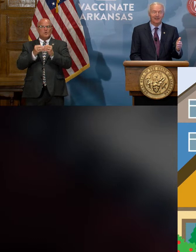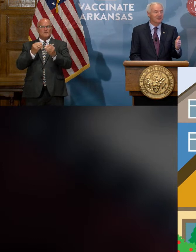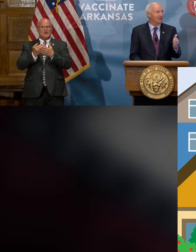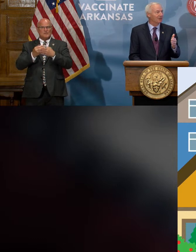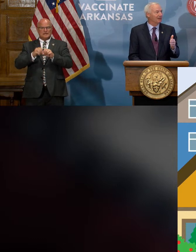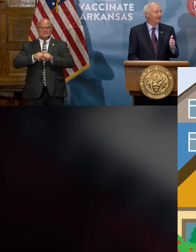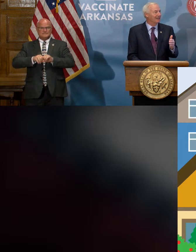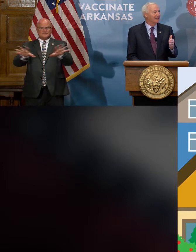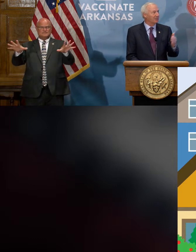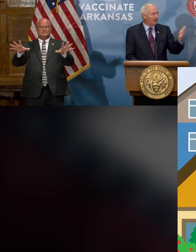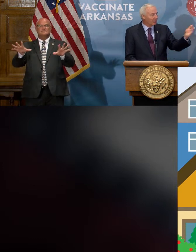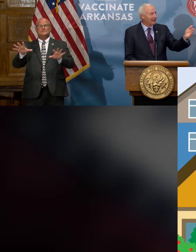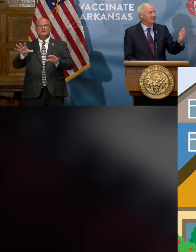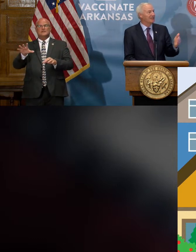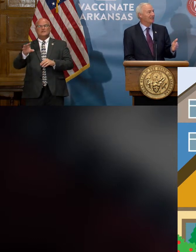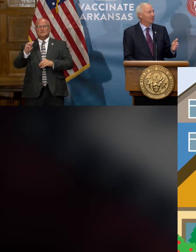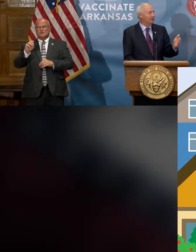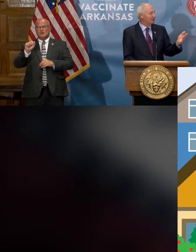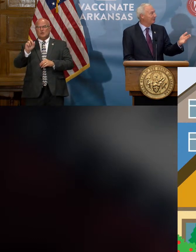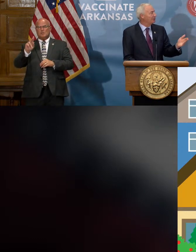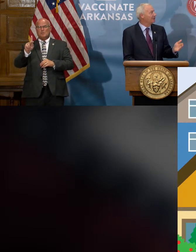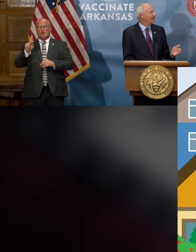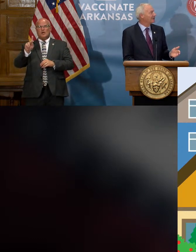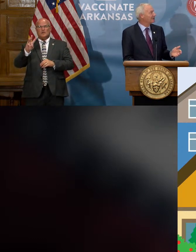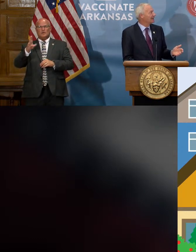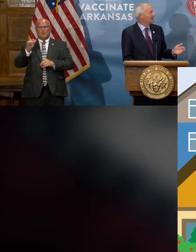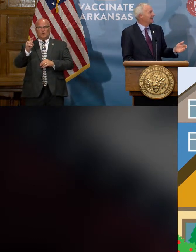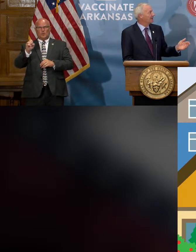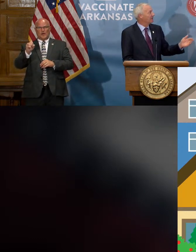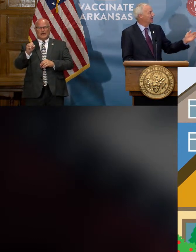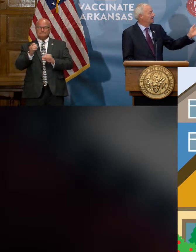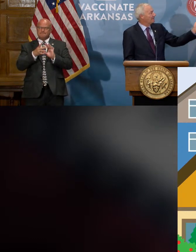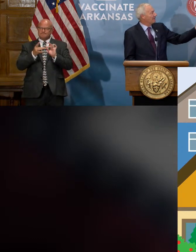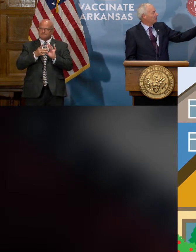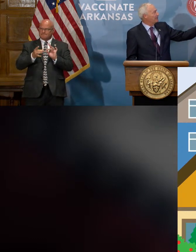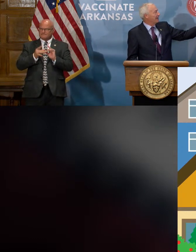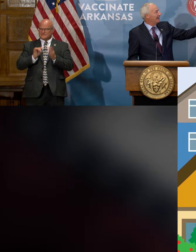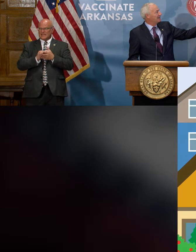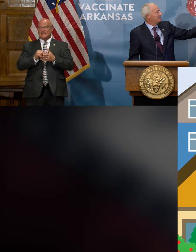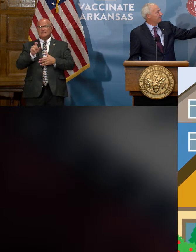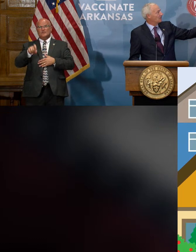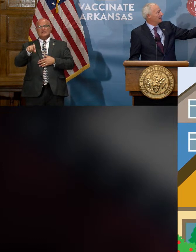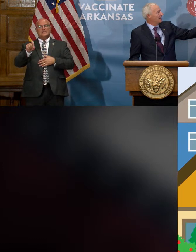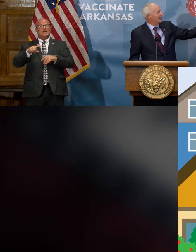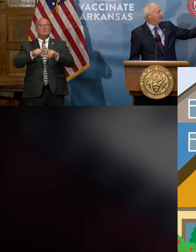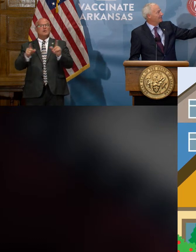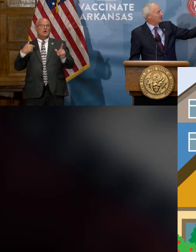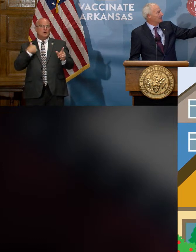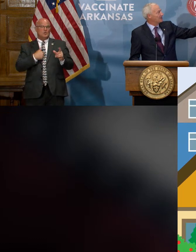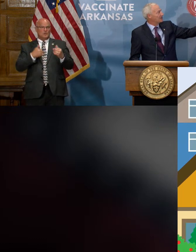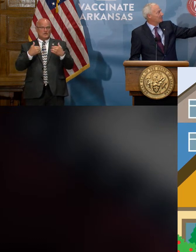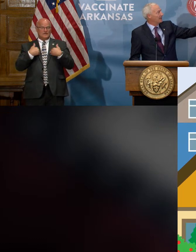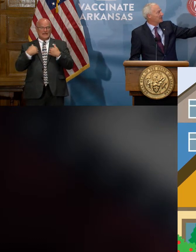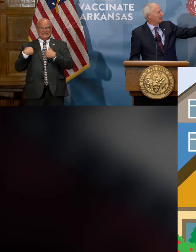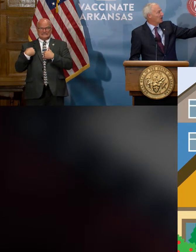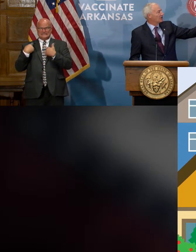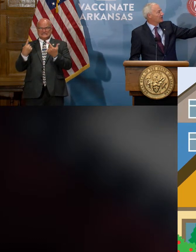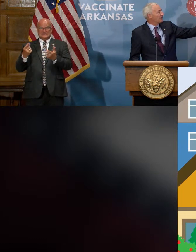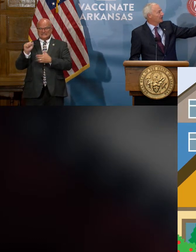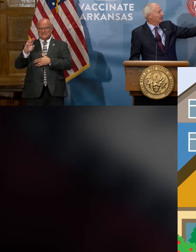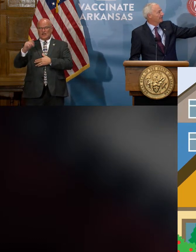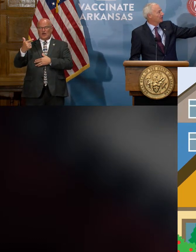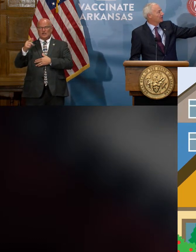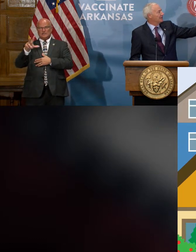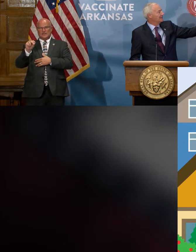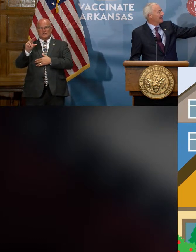money out. So Mark White's here. We reviewed this, but we've had since as of